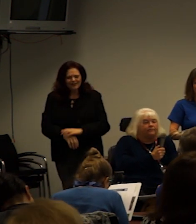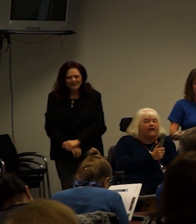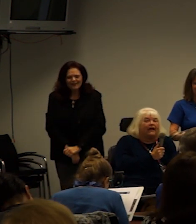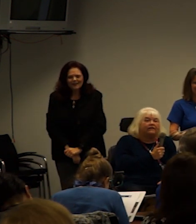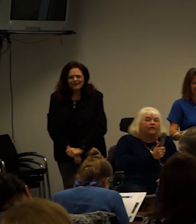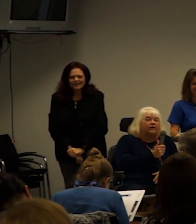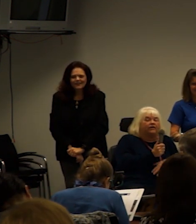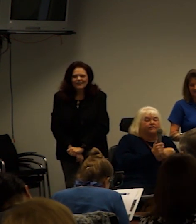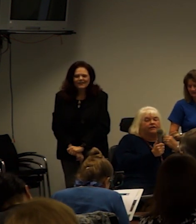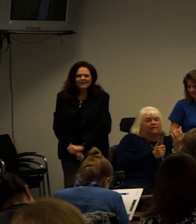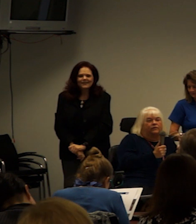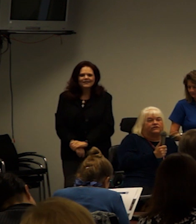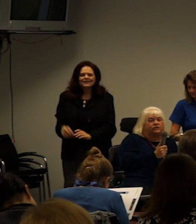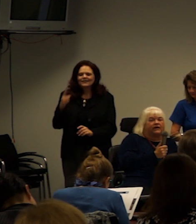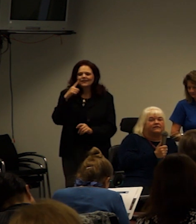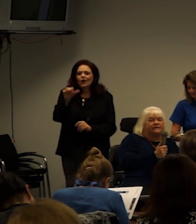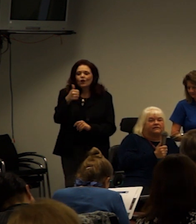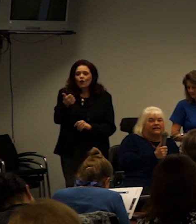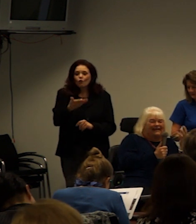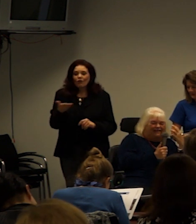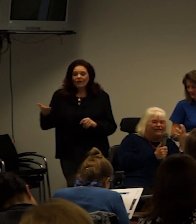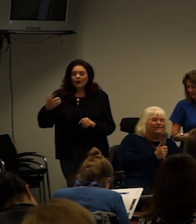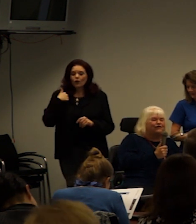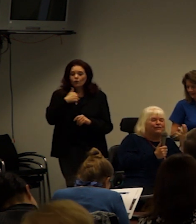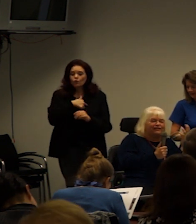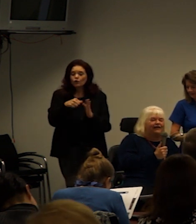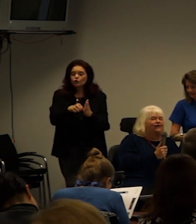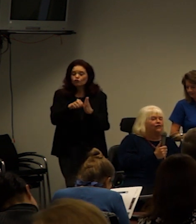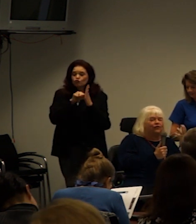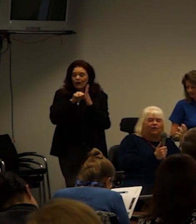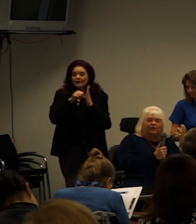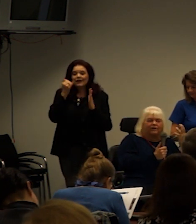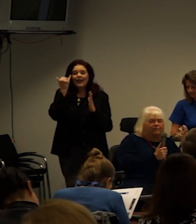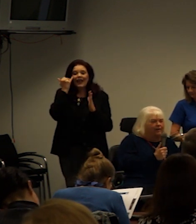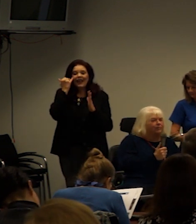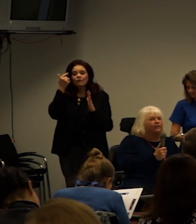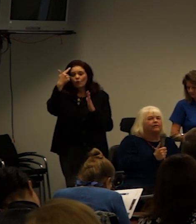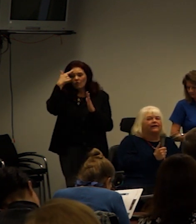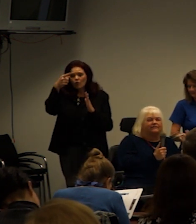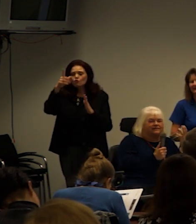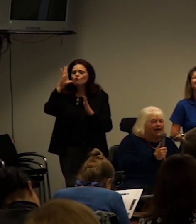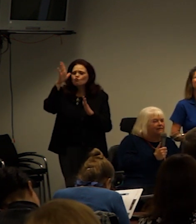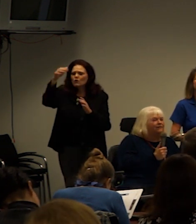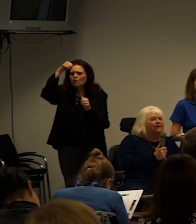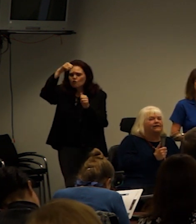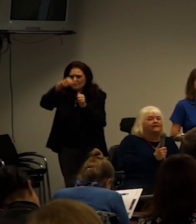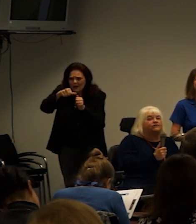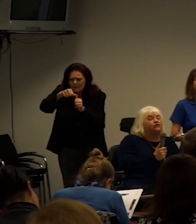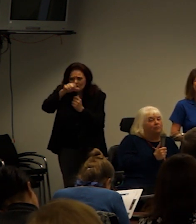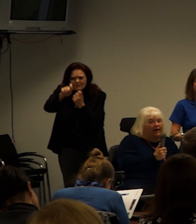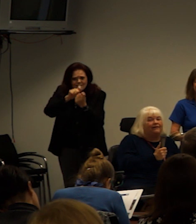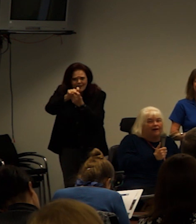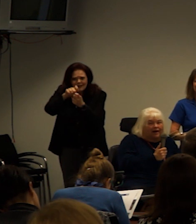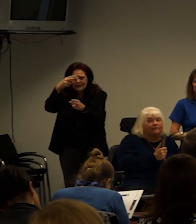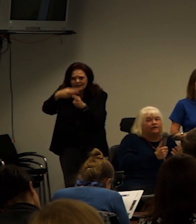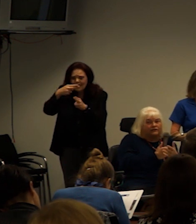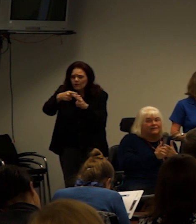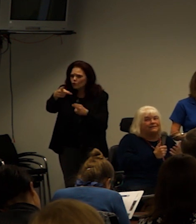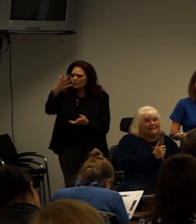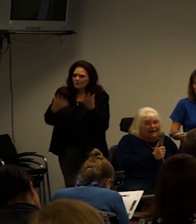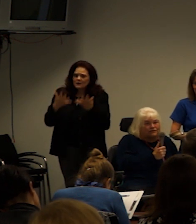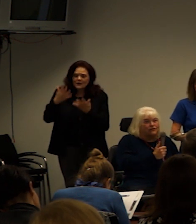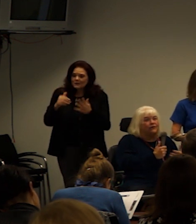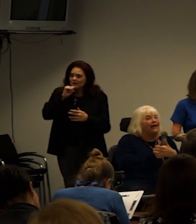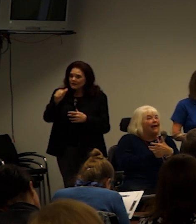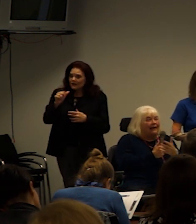doing. That's right. And another thing that we stress is that even if you think you're going to remember exactly what it is, you might not if there's